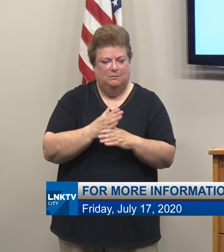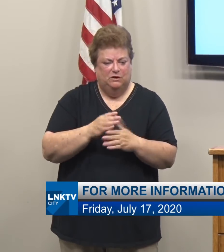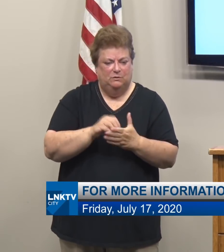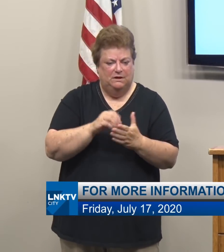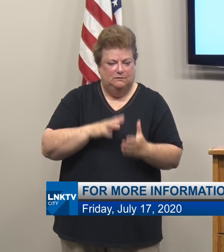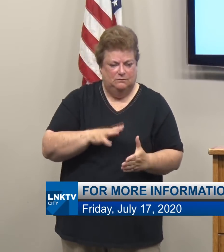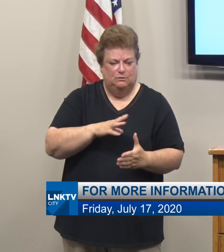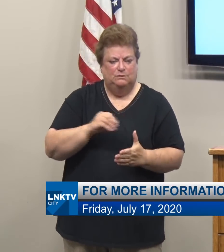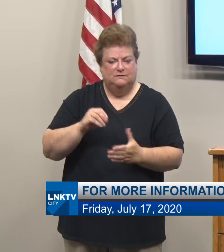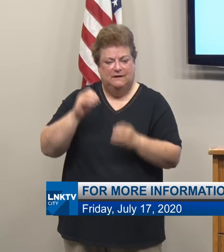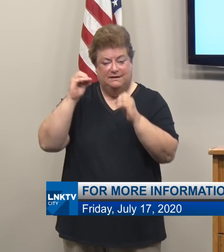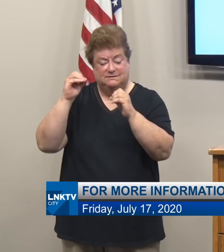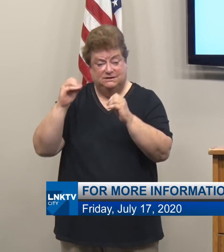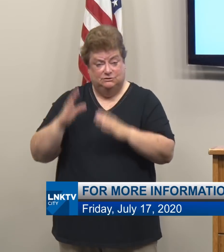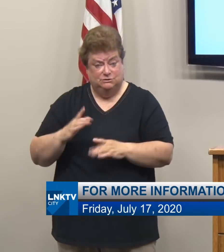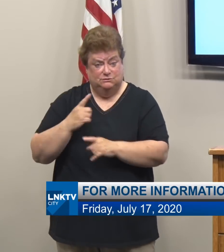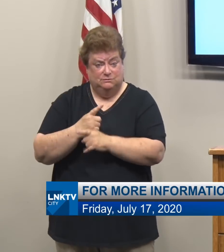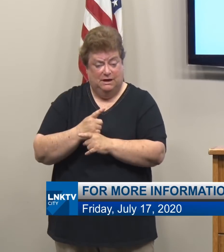and teachers.